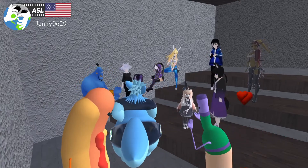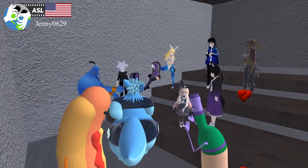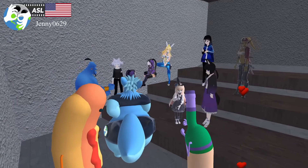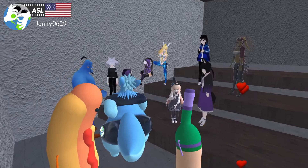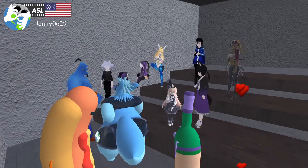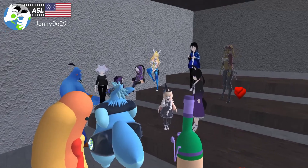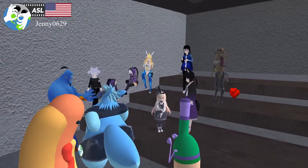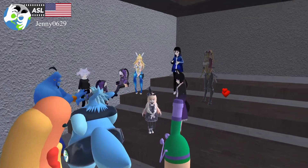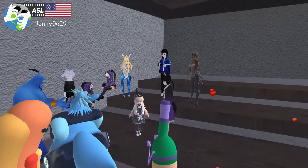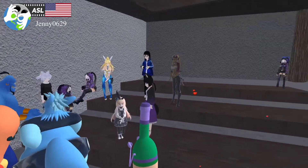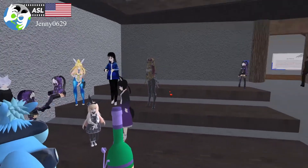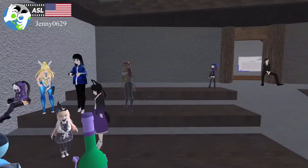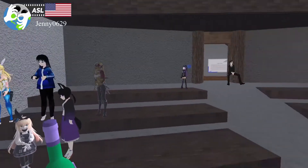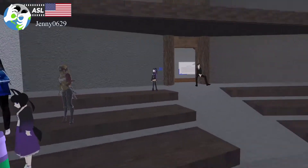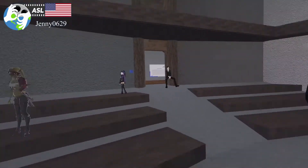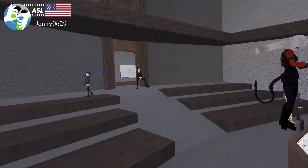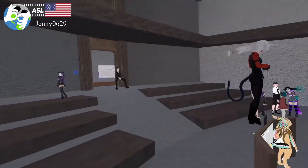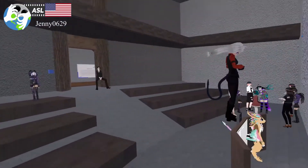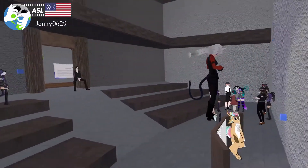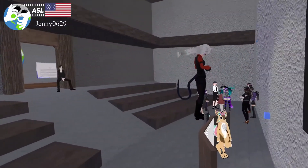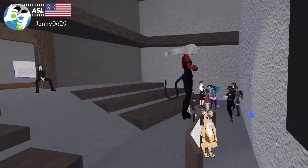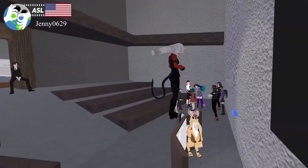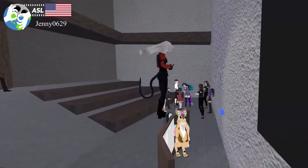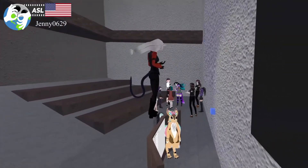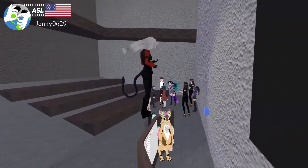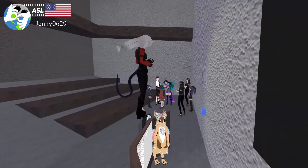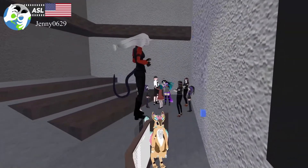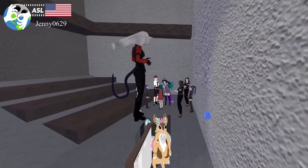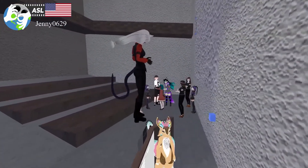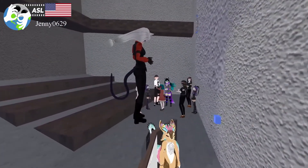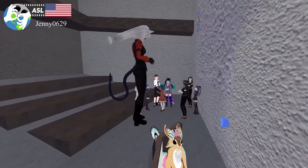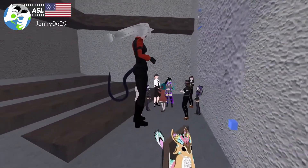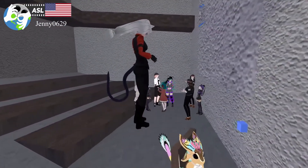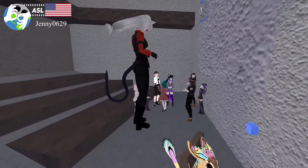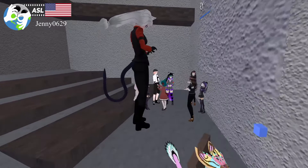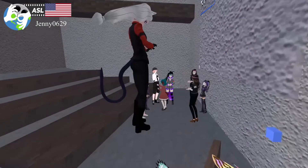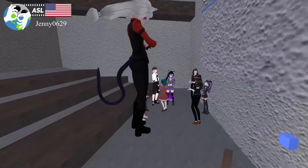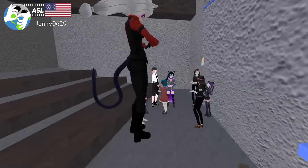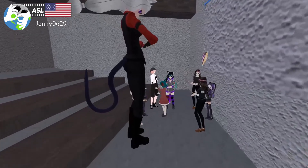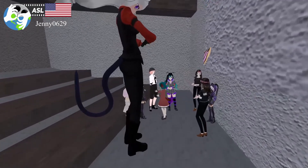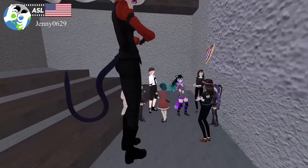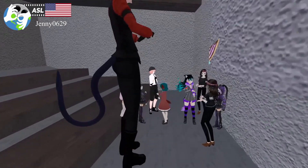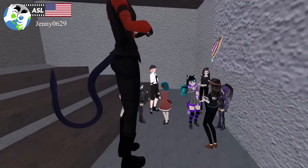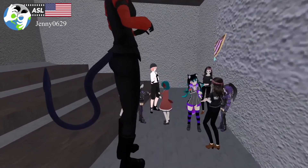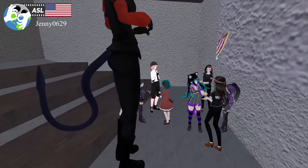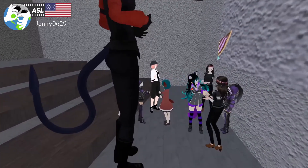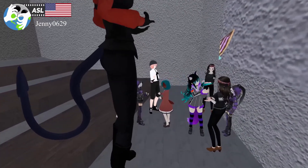taken the That's lead. what Jenny was saying. Is like she wanted us I to, tried. or let's just say that it's a surprise party. How about that? Like we don't